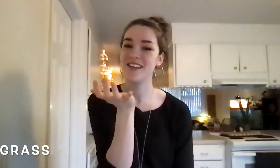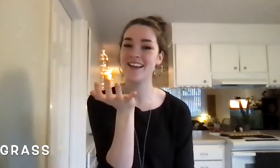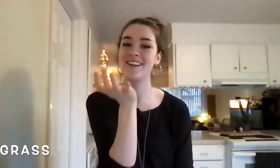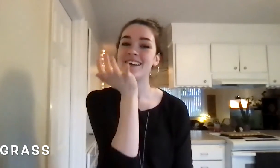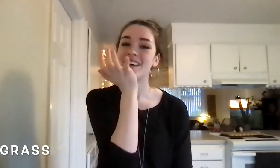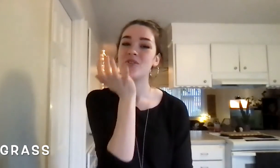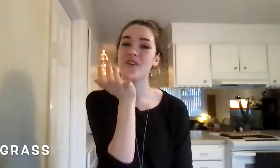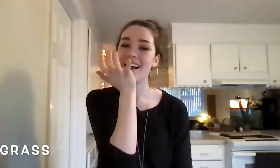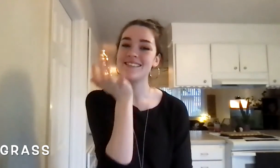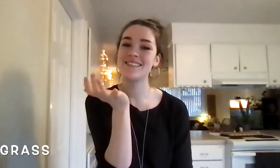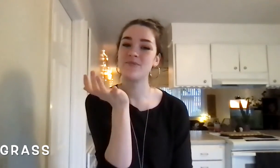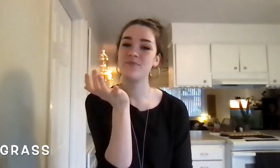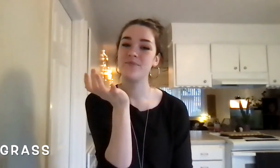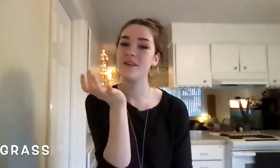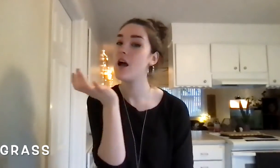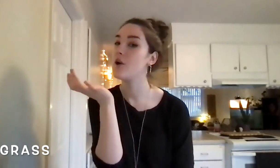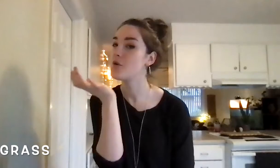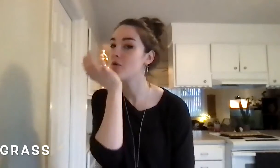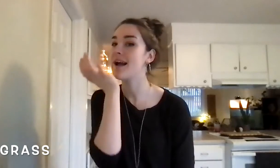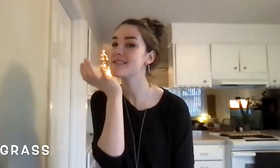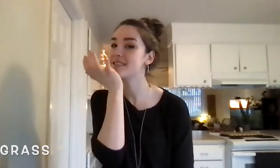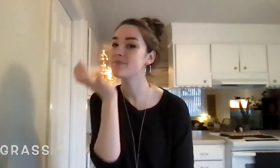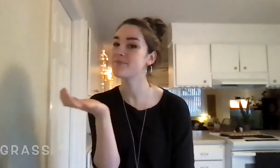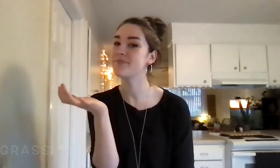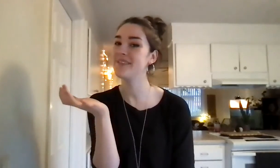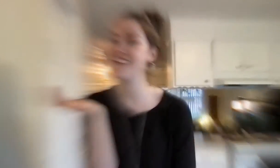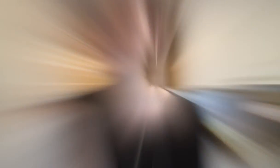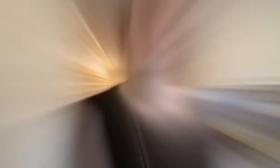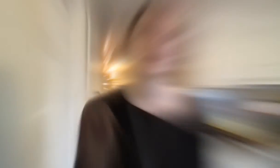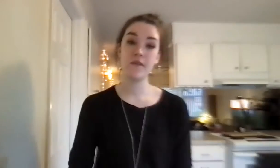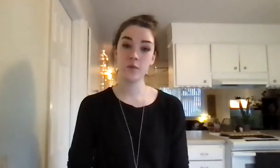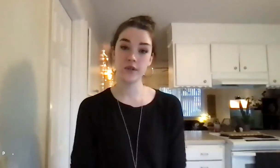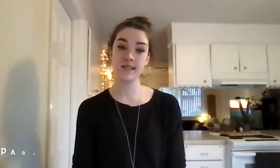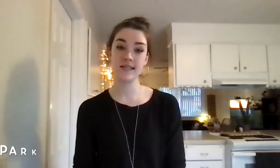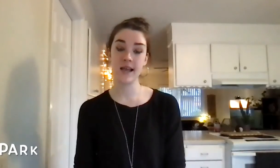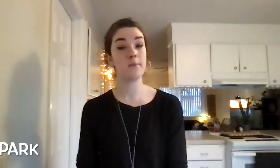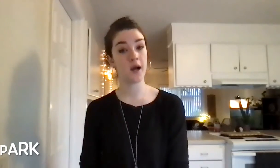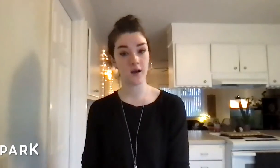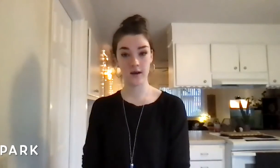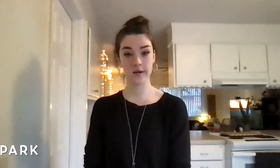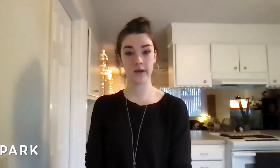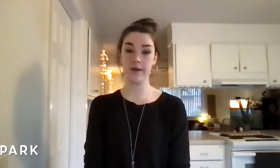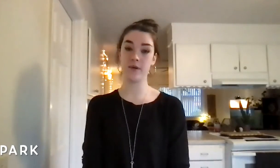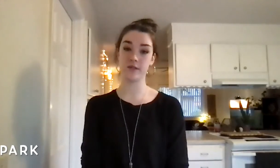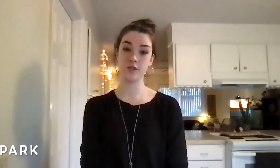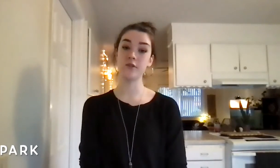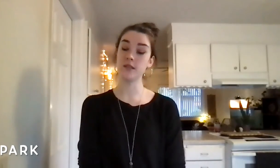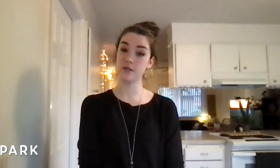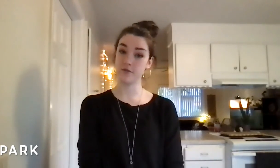can. Grass. Grass. Nice. If you wanted to sign park, because there's usually lots of grass